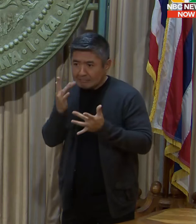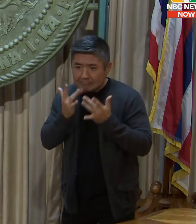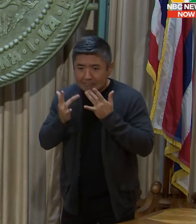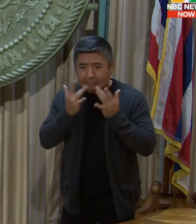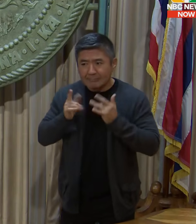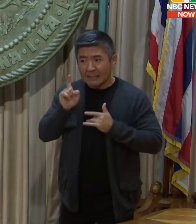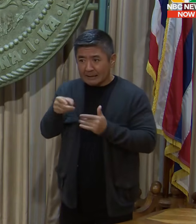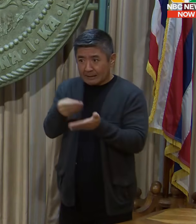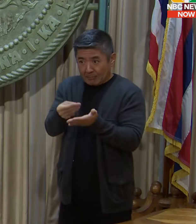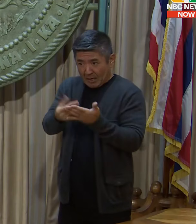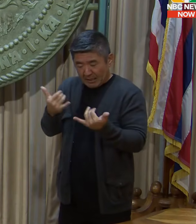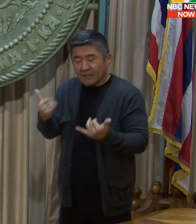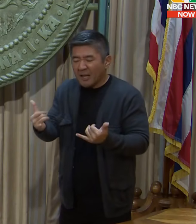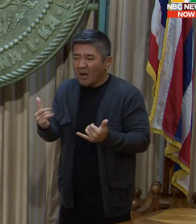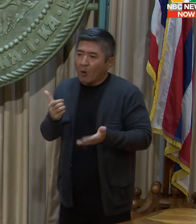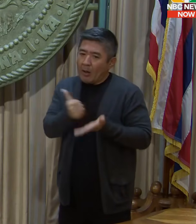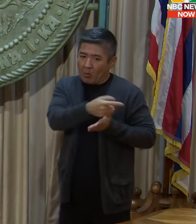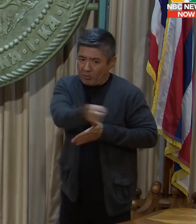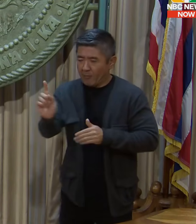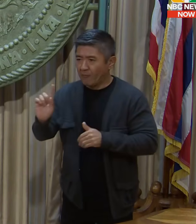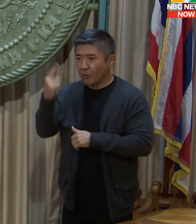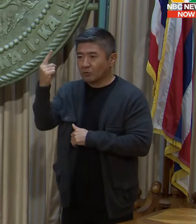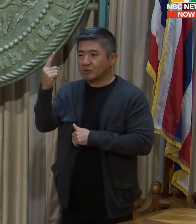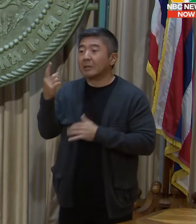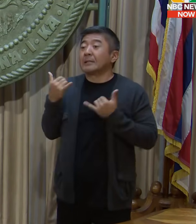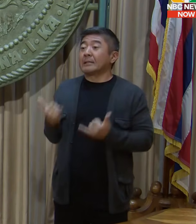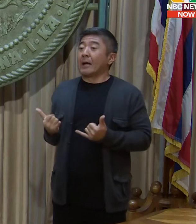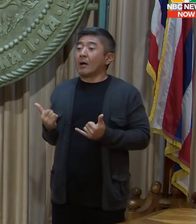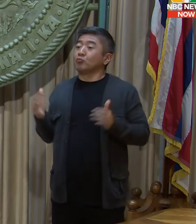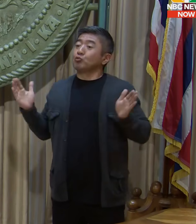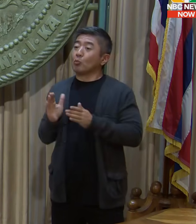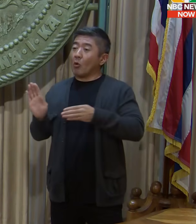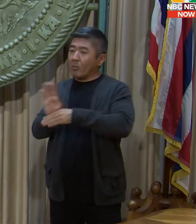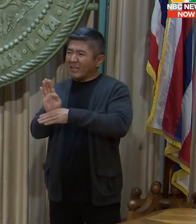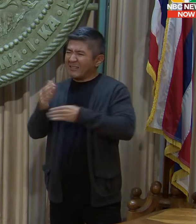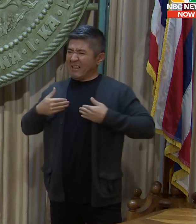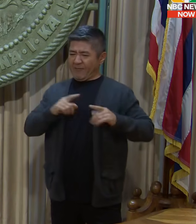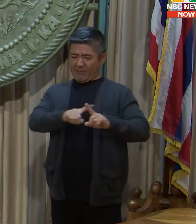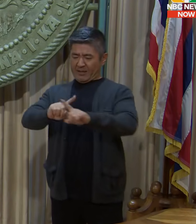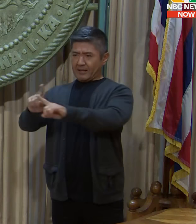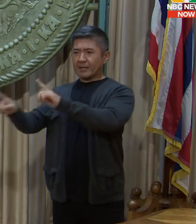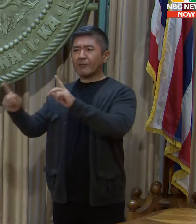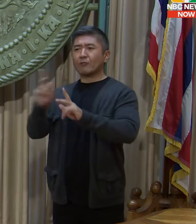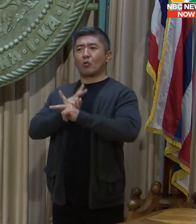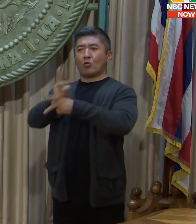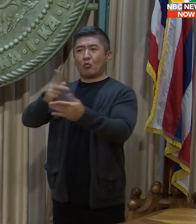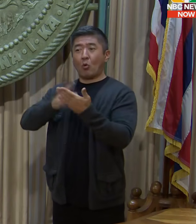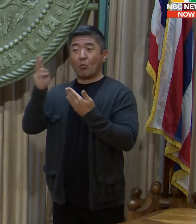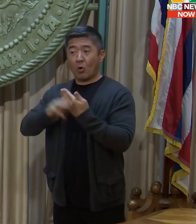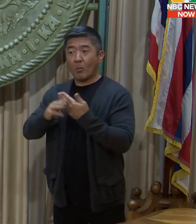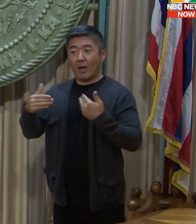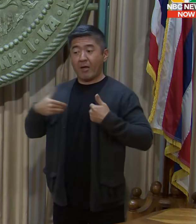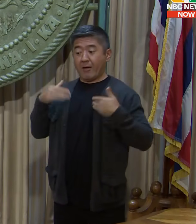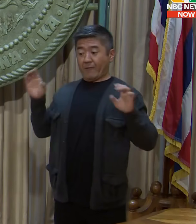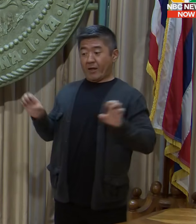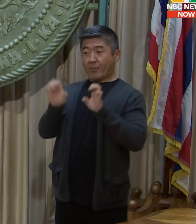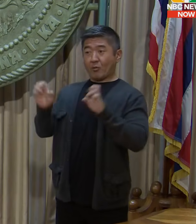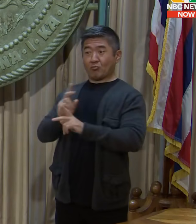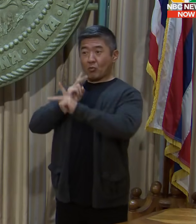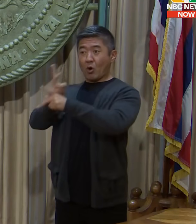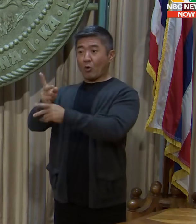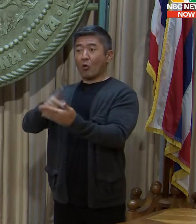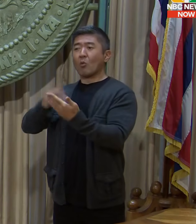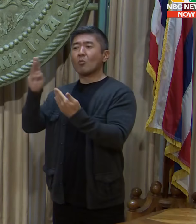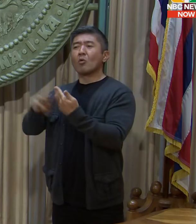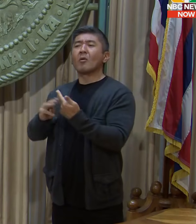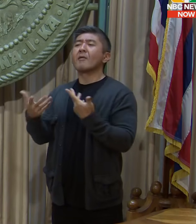themselves through. Small business. There are a number of different loan programs under small business. There is an emergency loan program that has